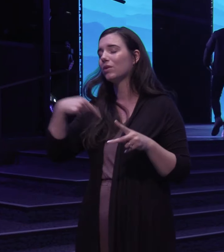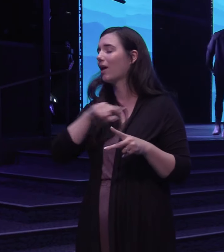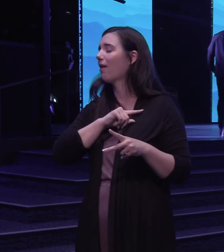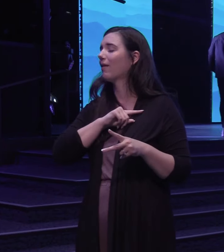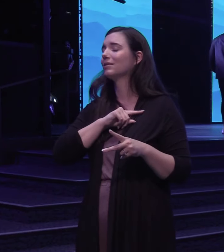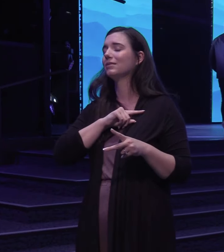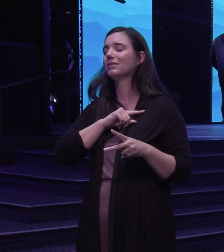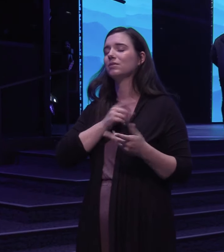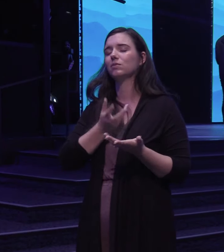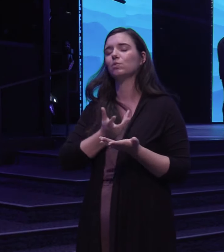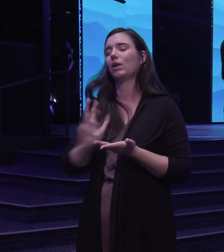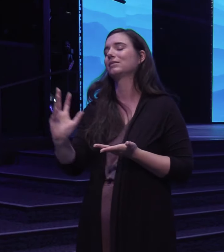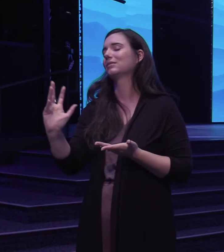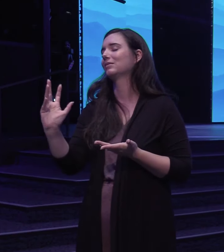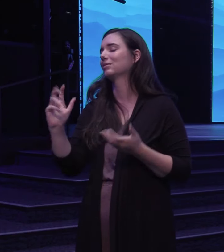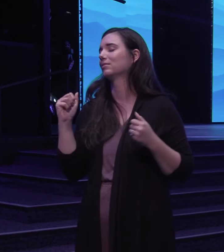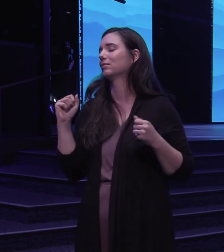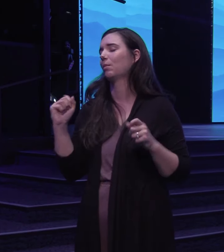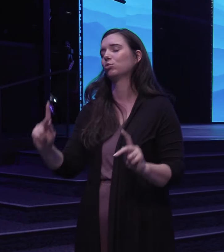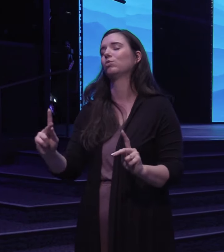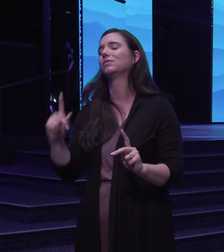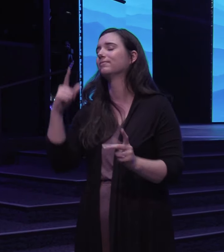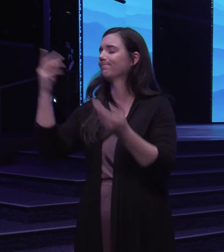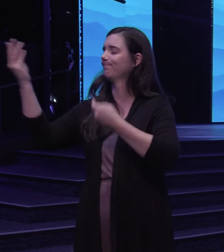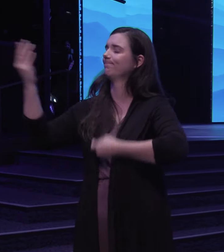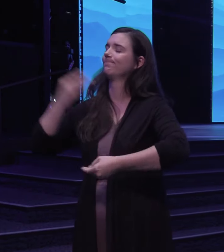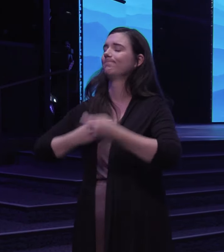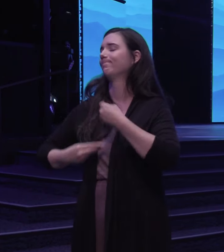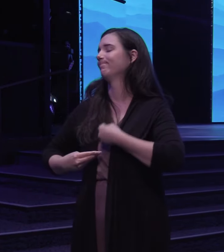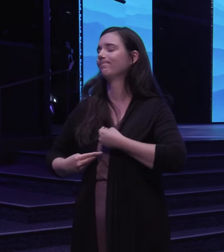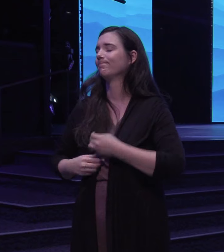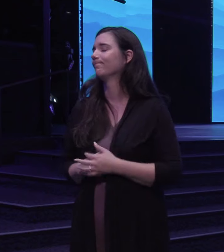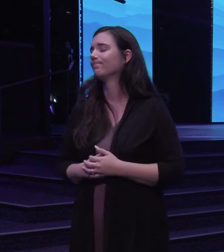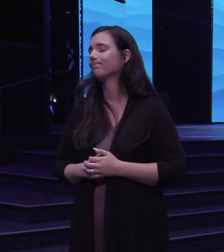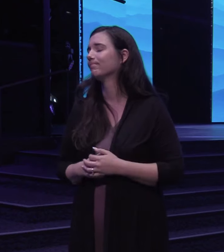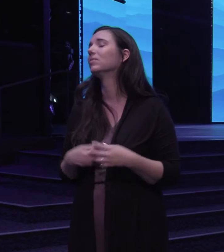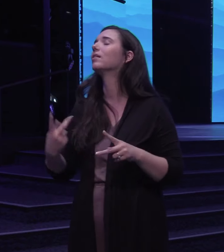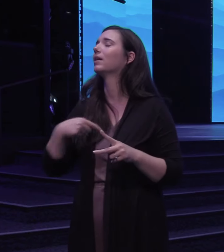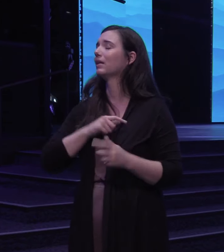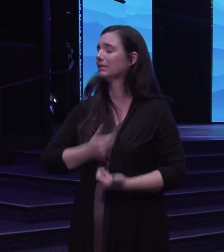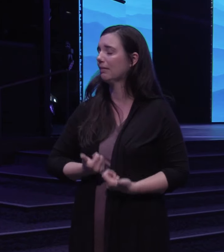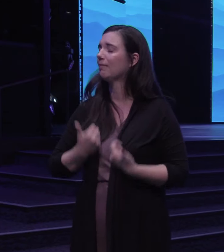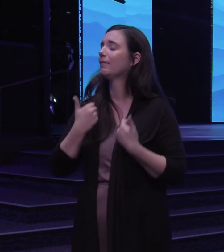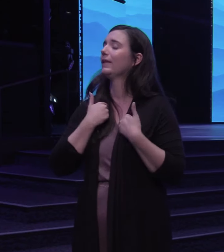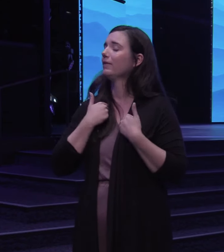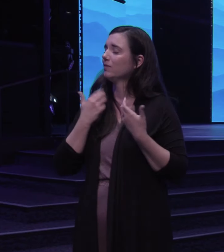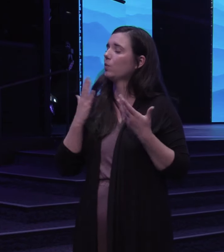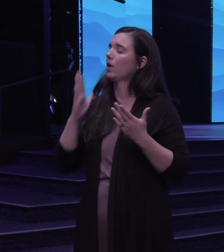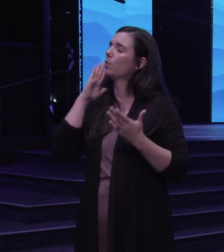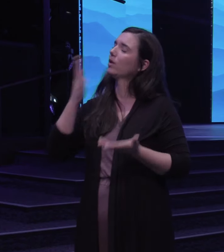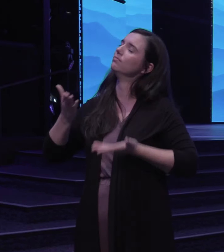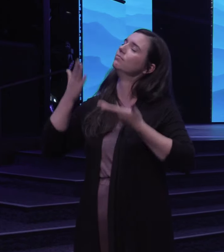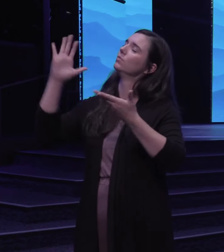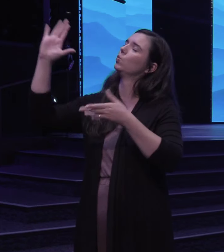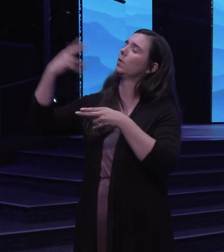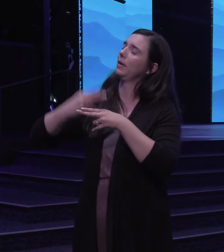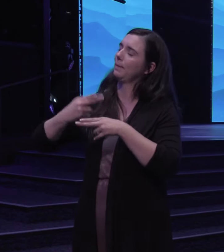squander the opportunities that you have given us. Let us live lives that lift up your